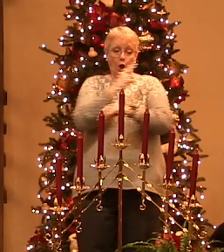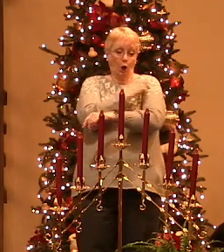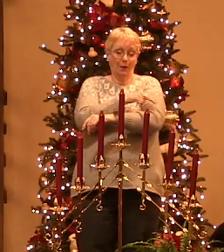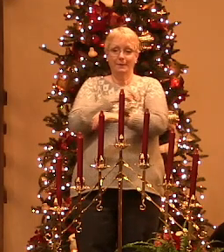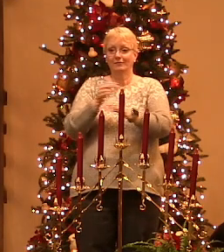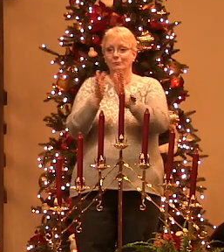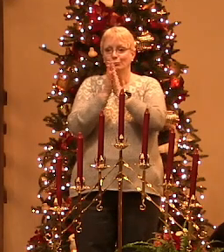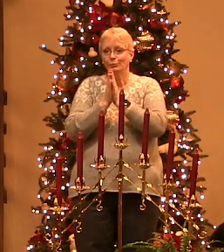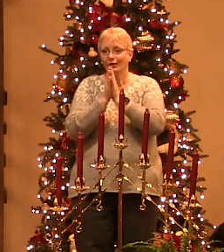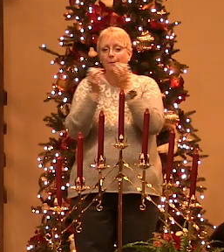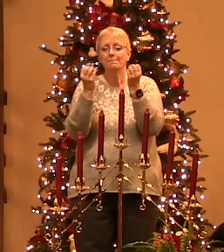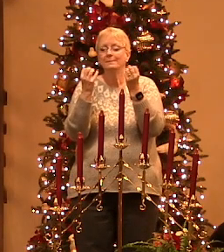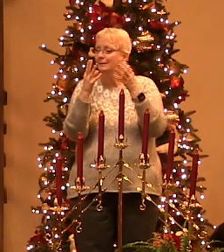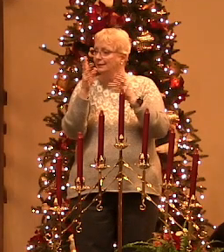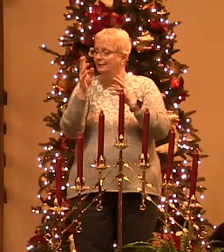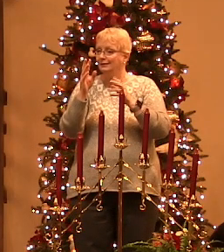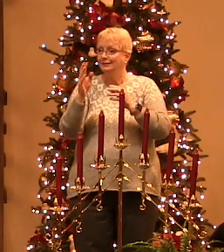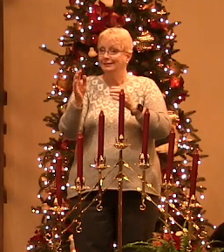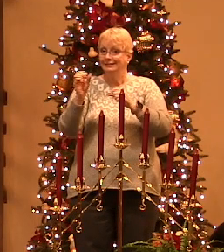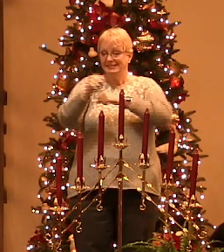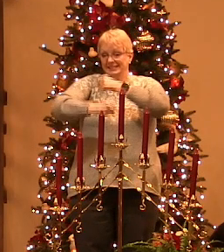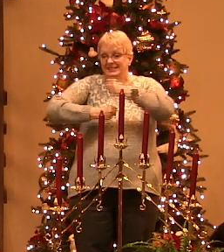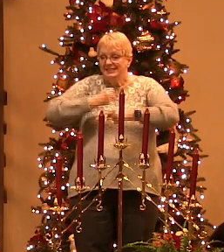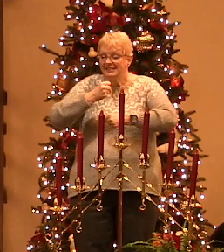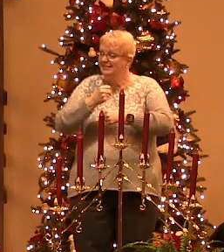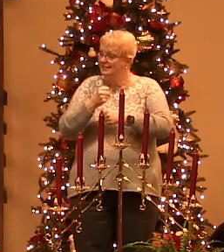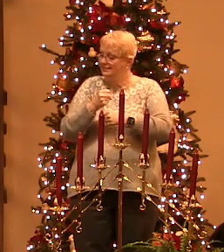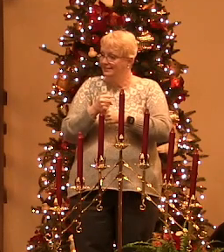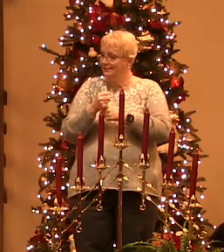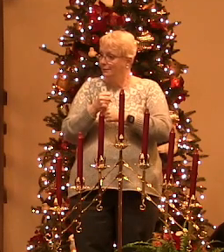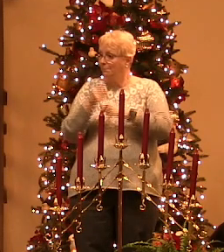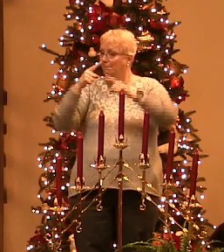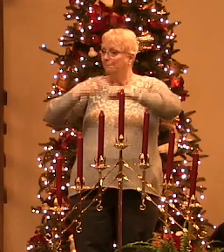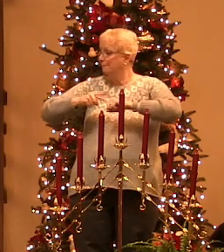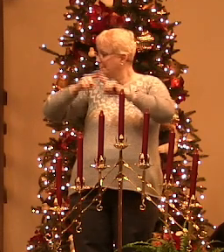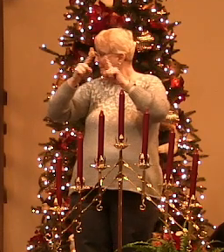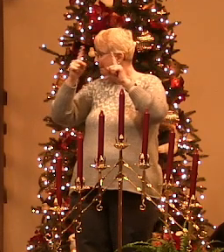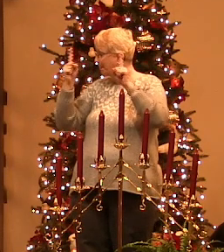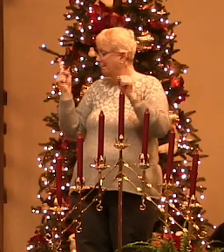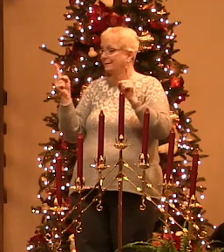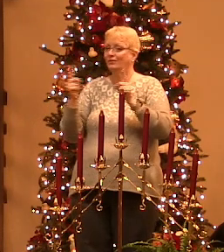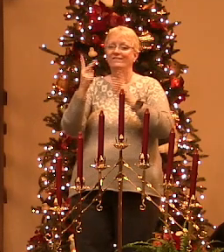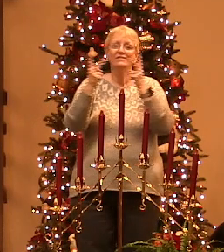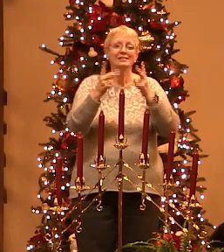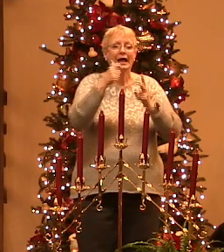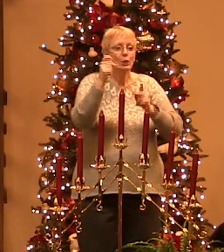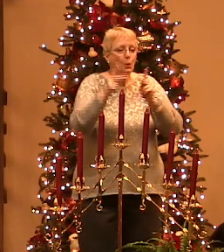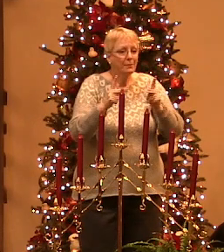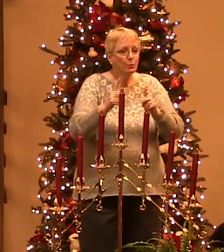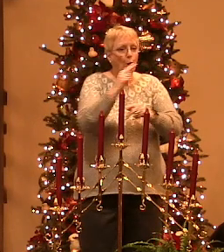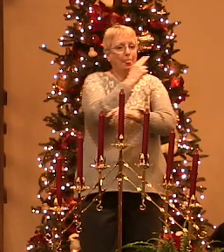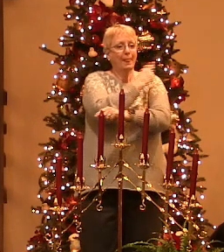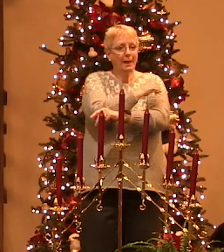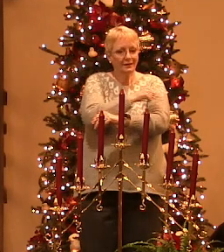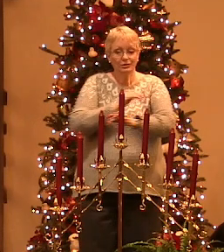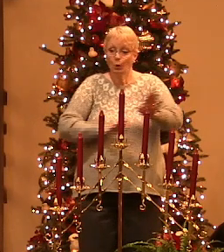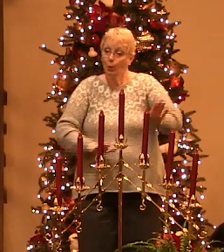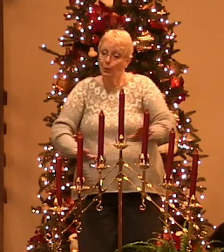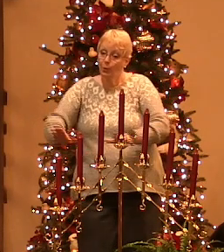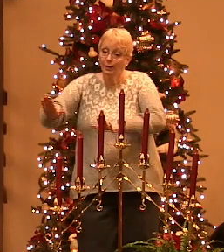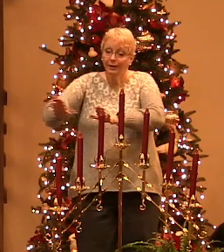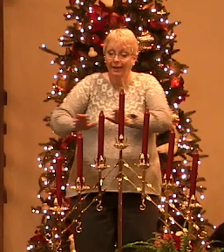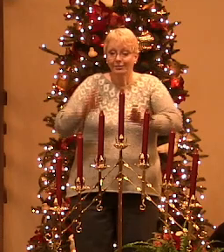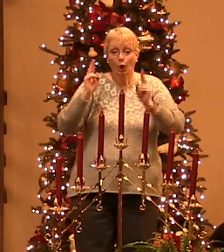church for many, many years, and here she's in the hospital, and she could not help but visit some other people. Kevin was walking down the